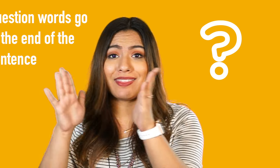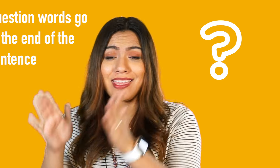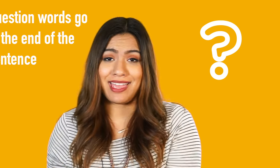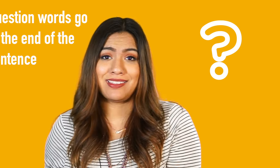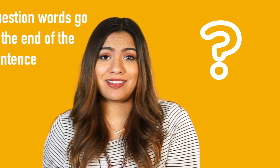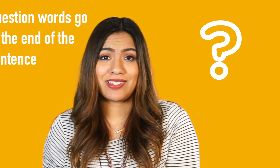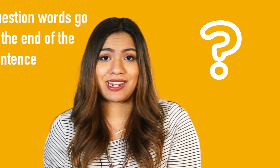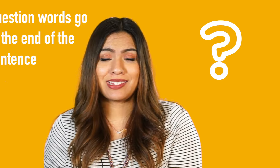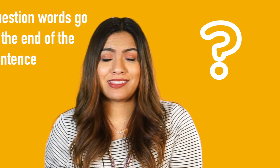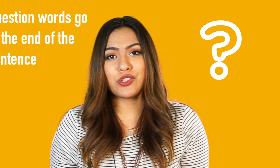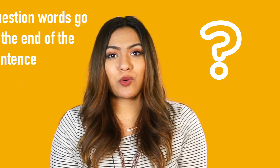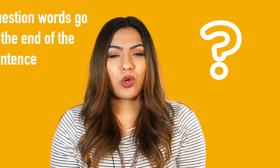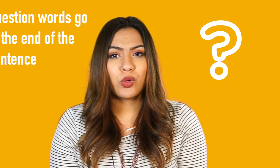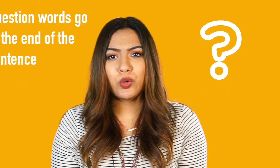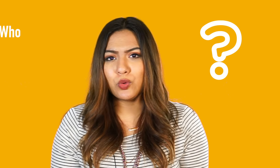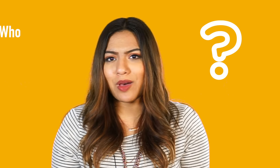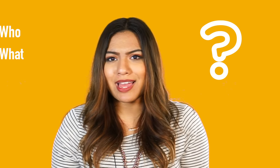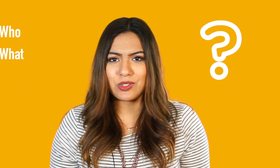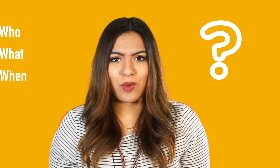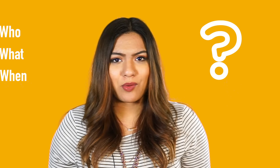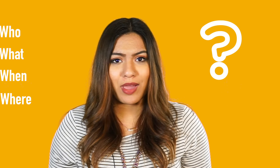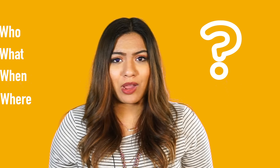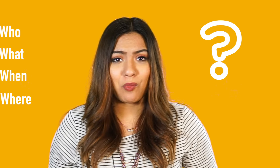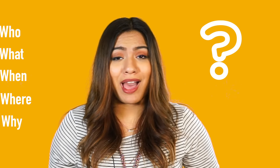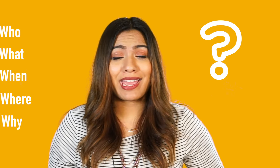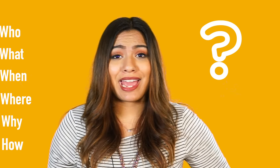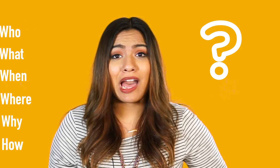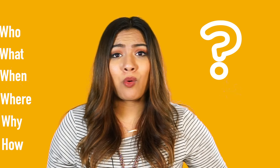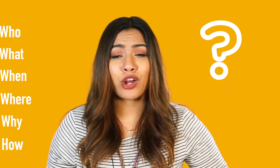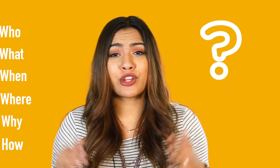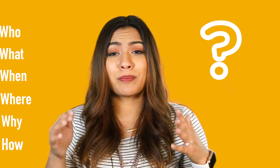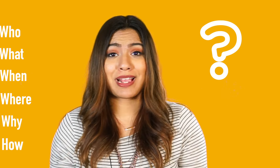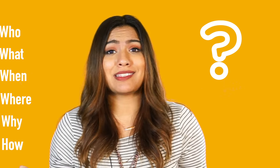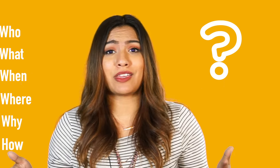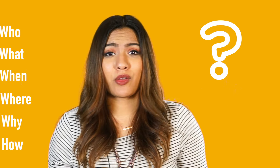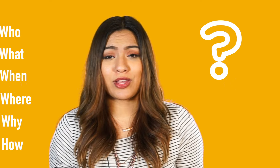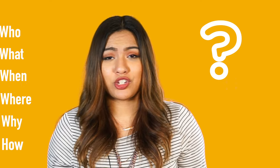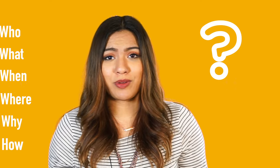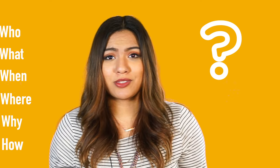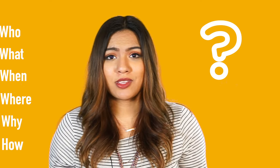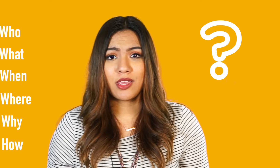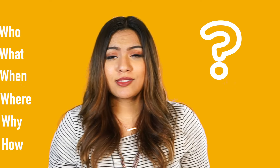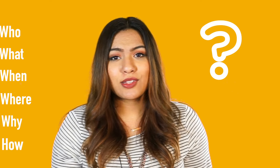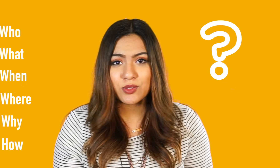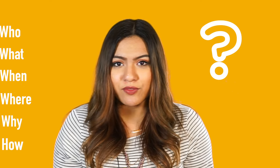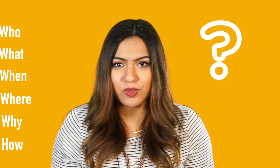the end of the sentence. So who, what, when, where, why, and how are your basic question words. So let's review